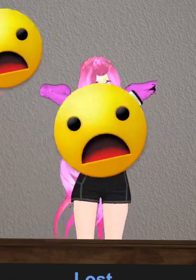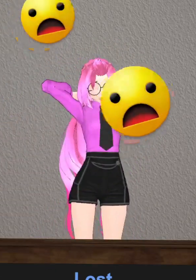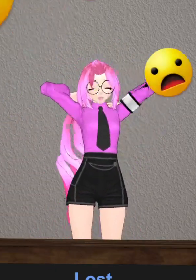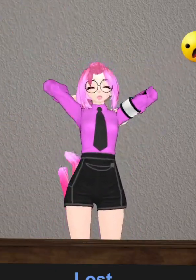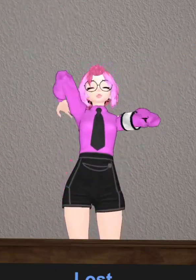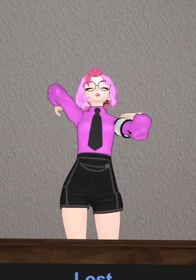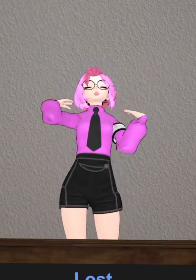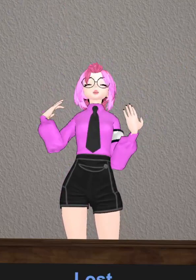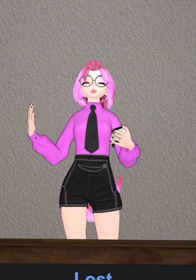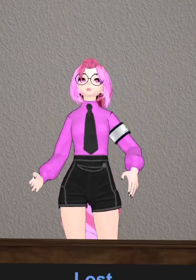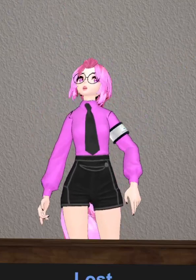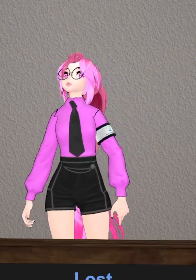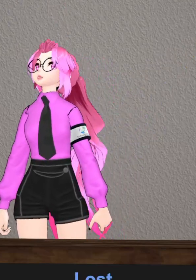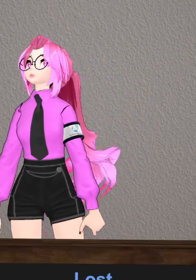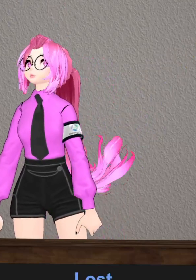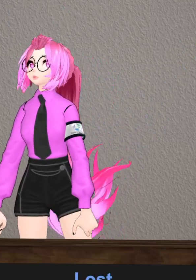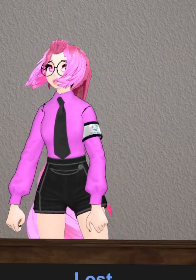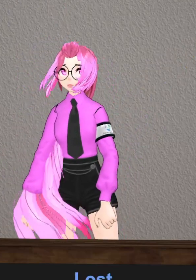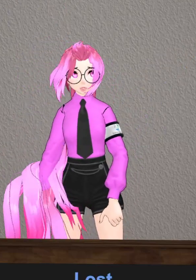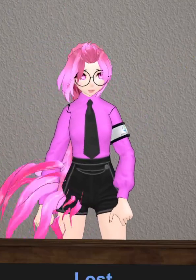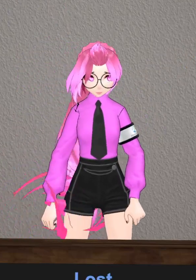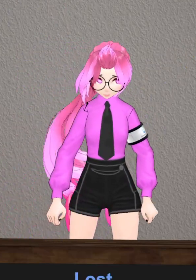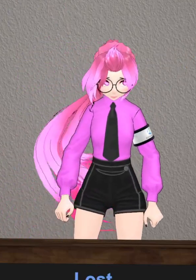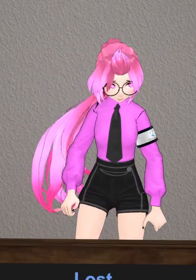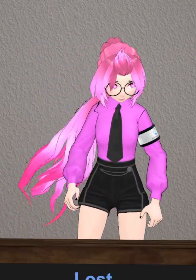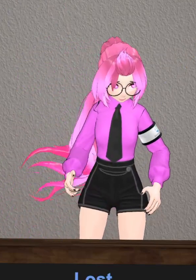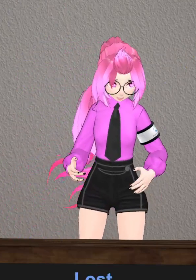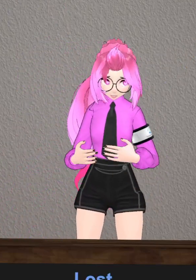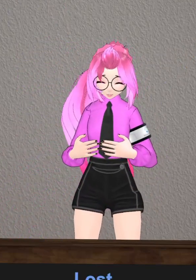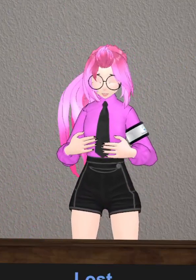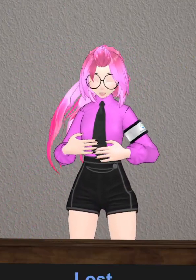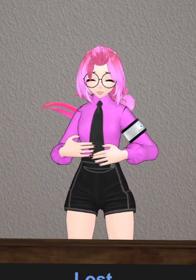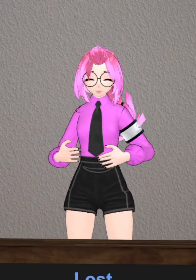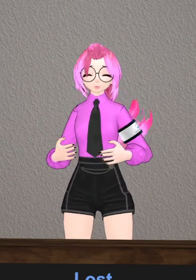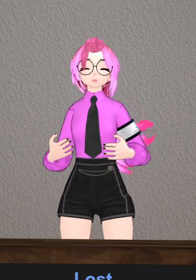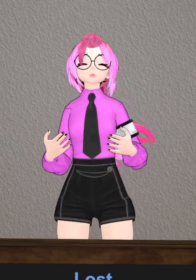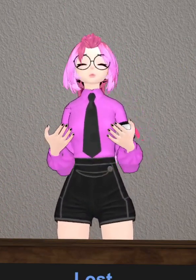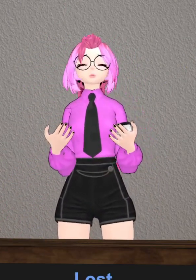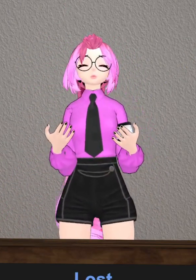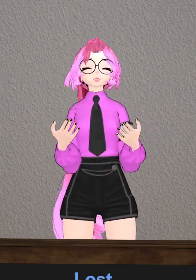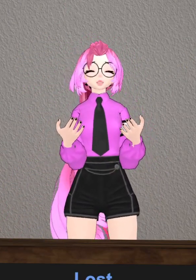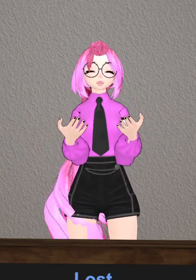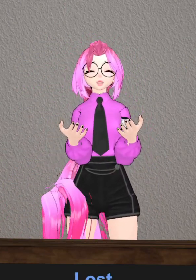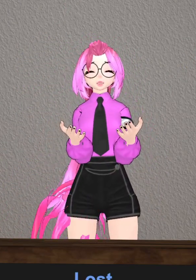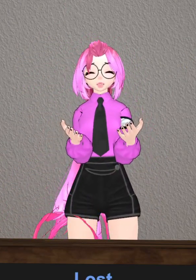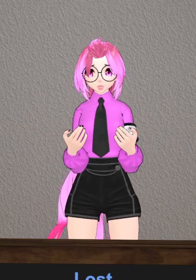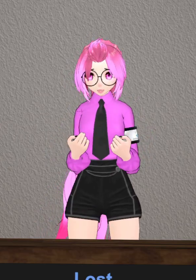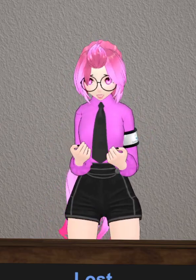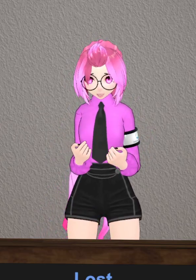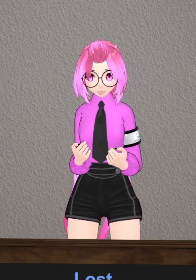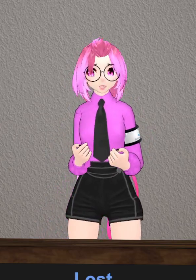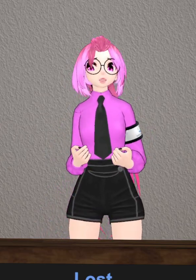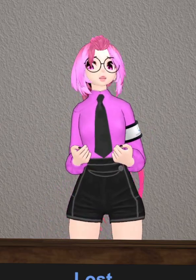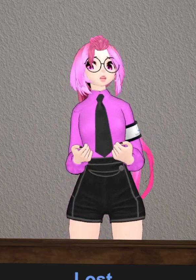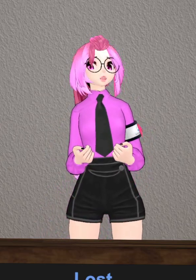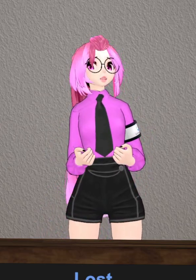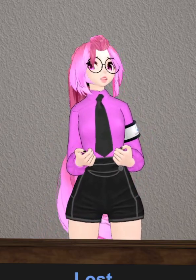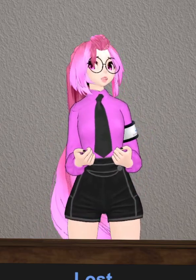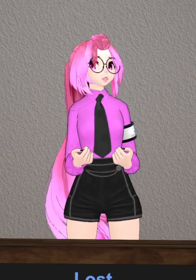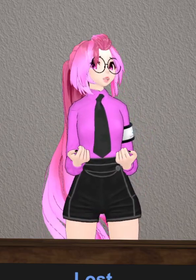Don't mess with me. Don't mess with me. Okay, anyways. Back to what I was saying. If you want something, you hold it close to you.